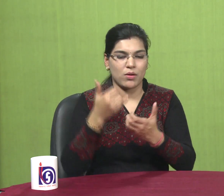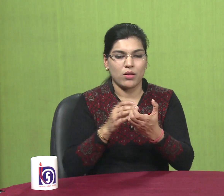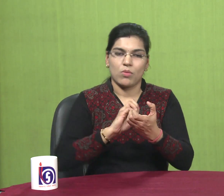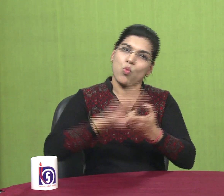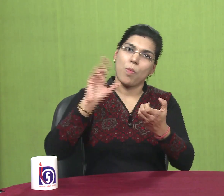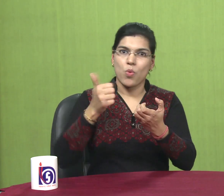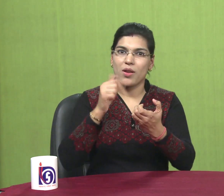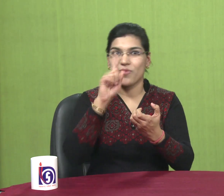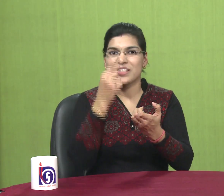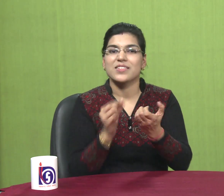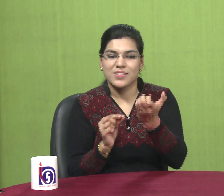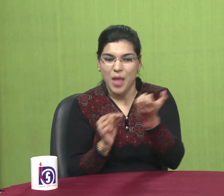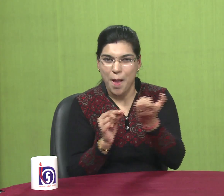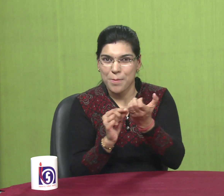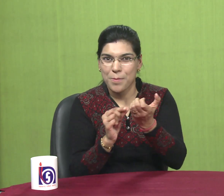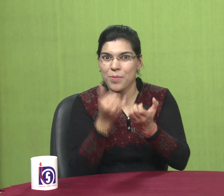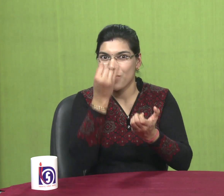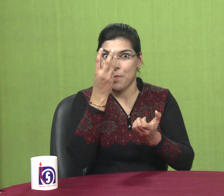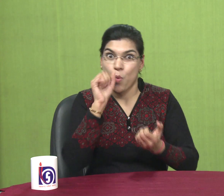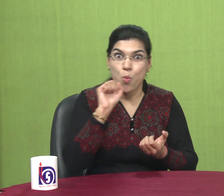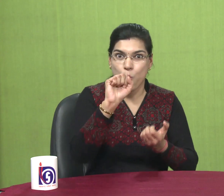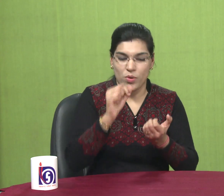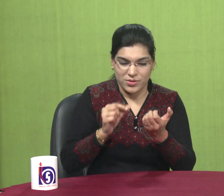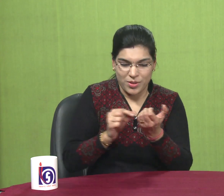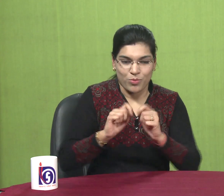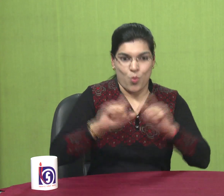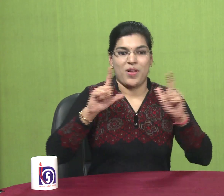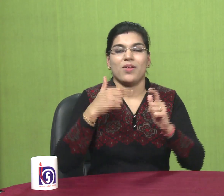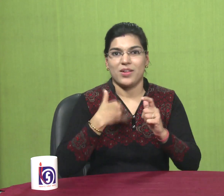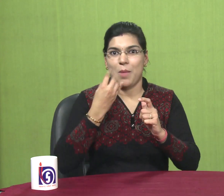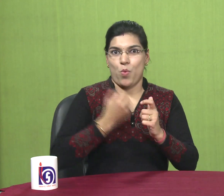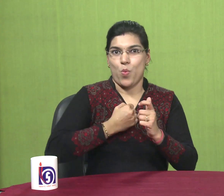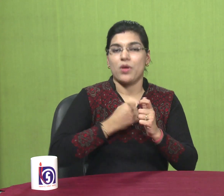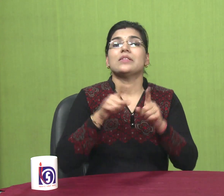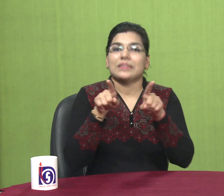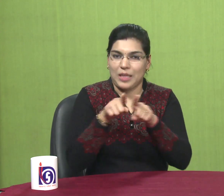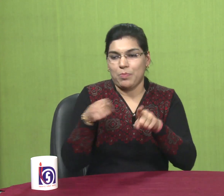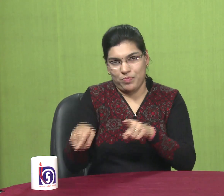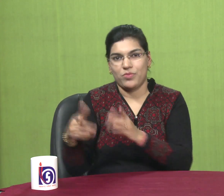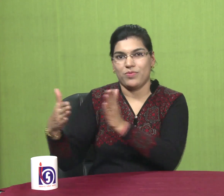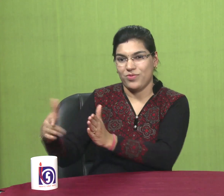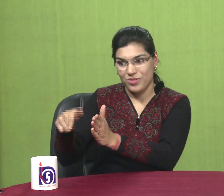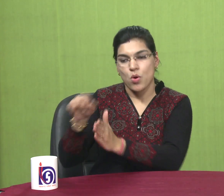As you all have passwords on your phone, on your SIMs, similarly,